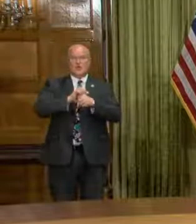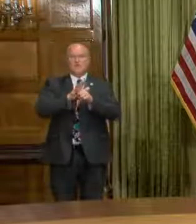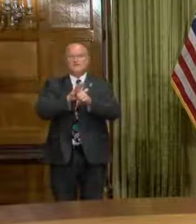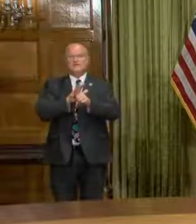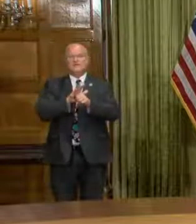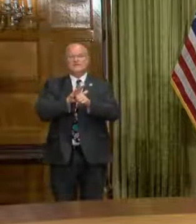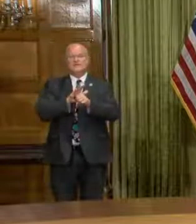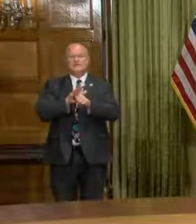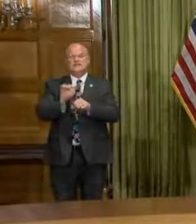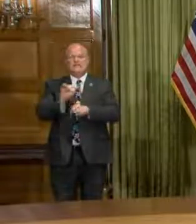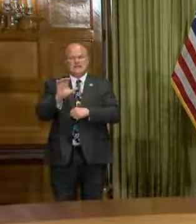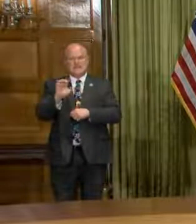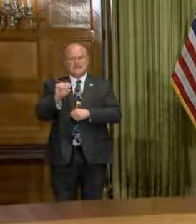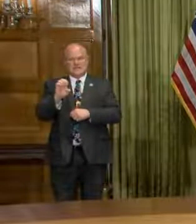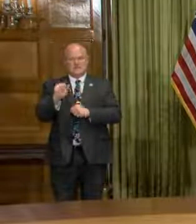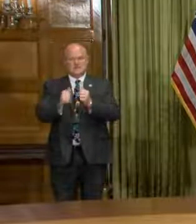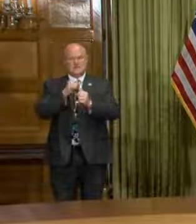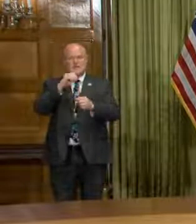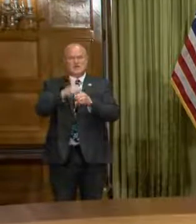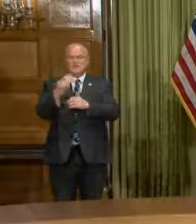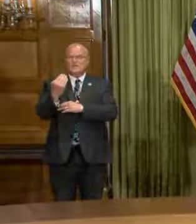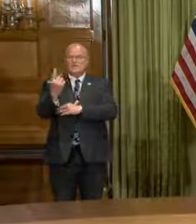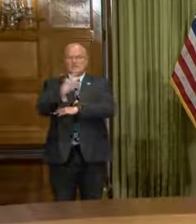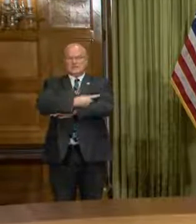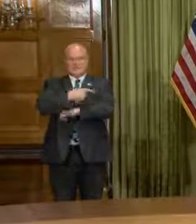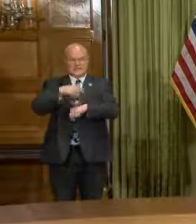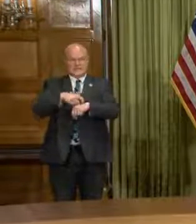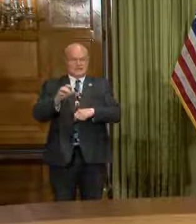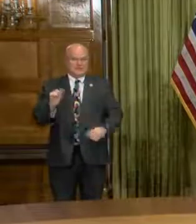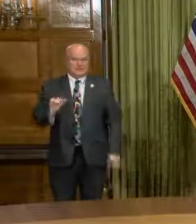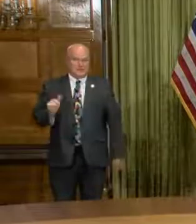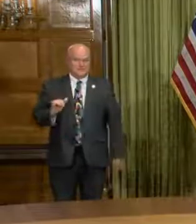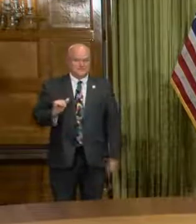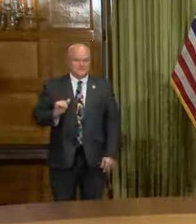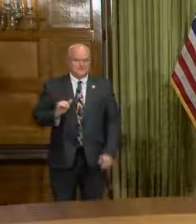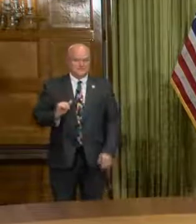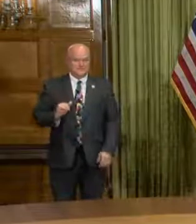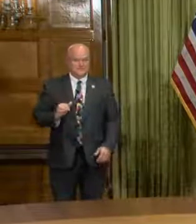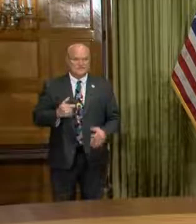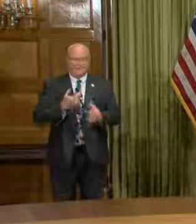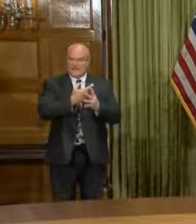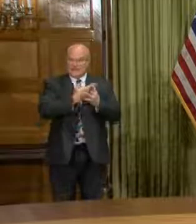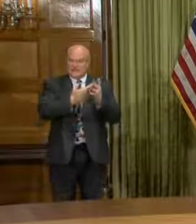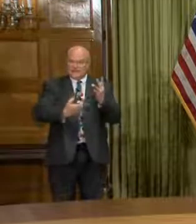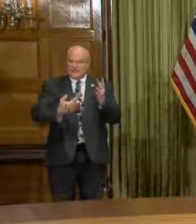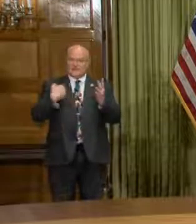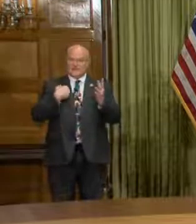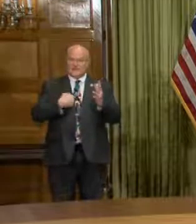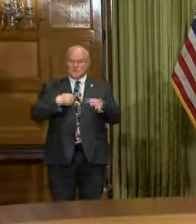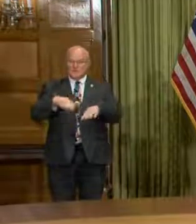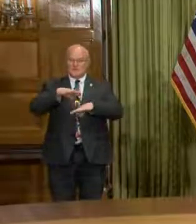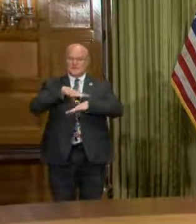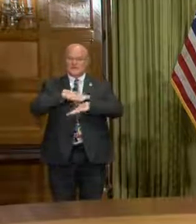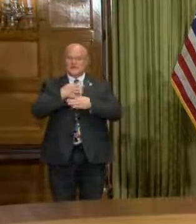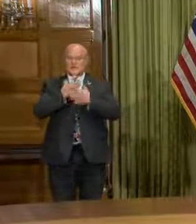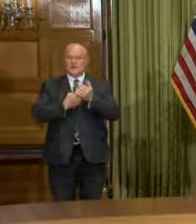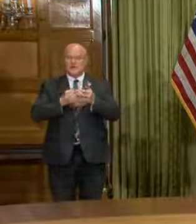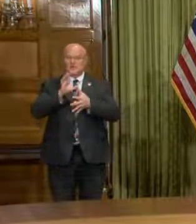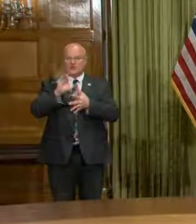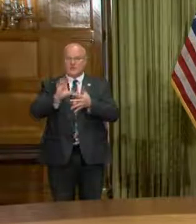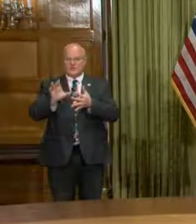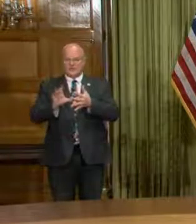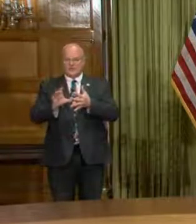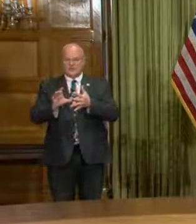COVID-like cases within a 14-day period as well. These, we meet both those criteria, and